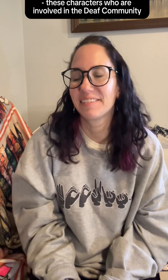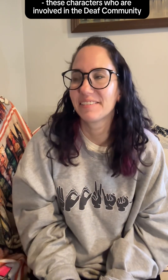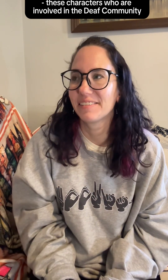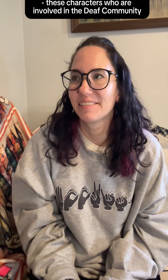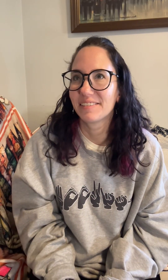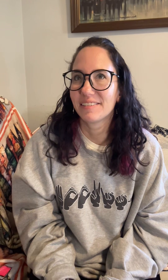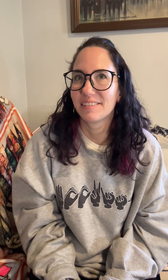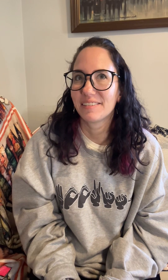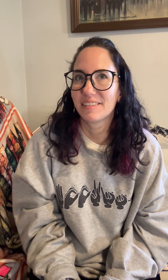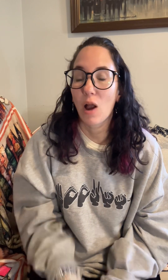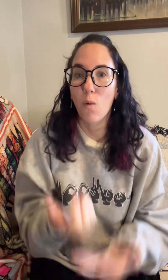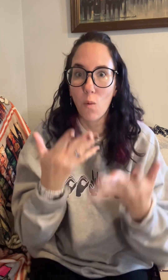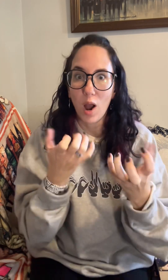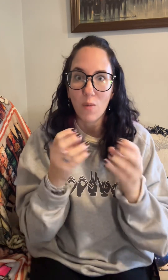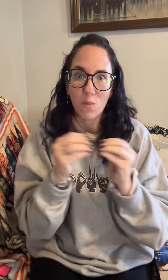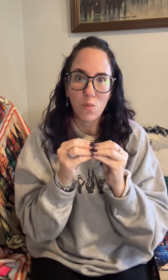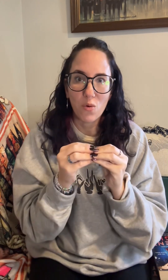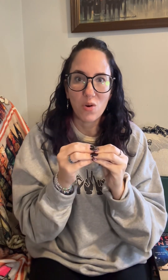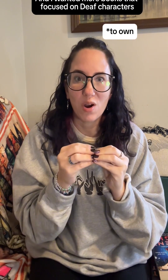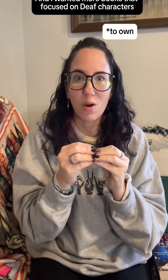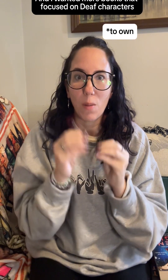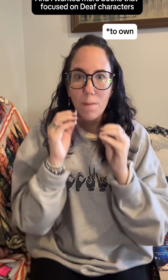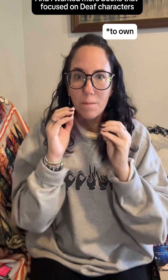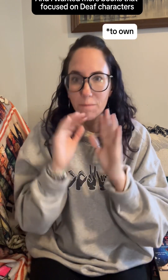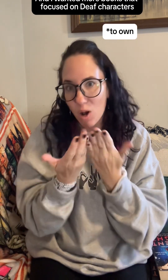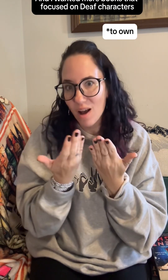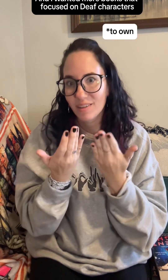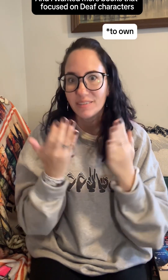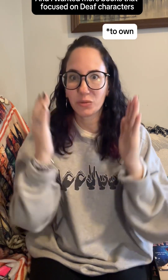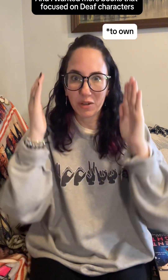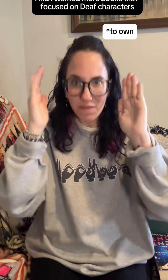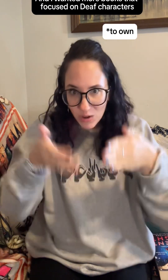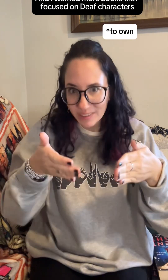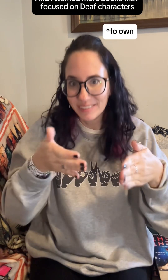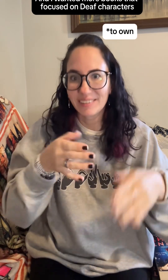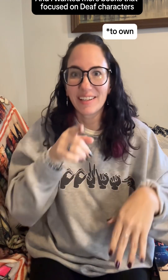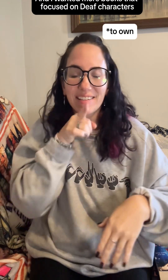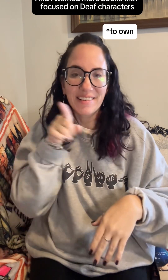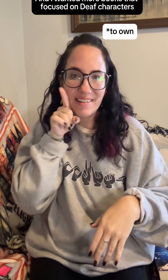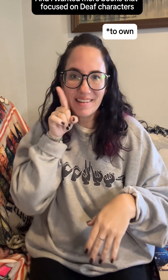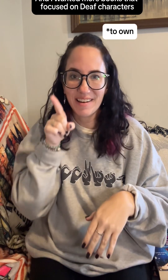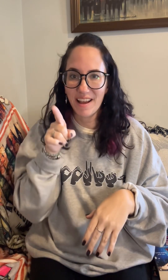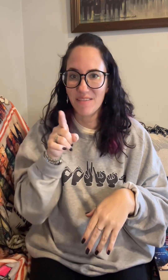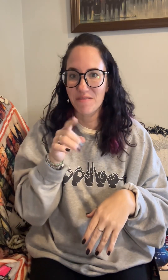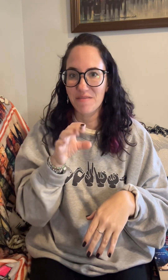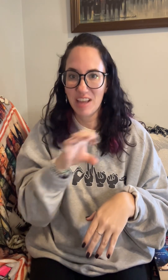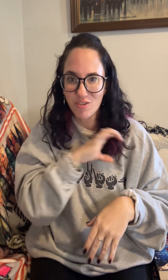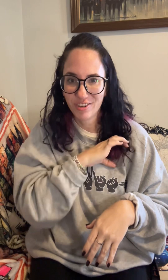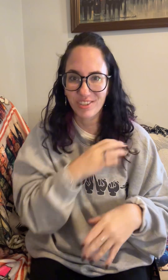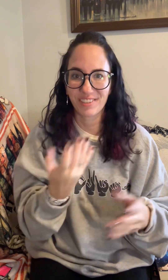community. And I wanted more books that focused on deaf characters, of